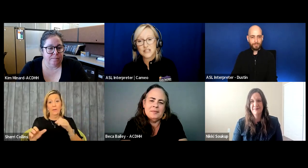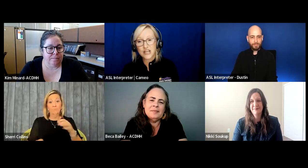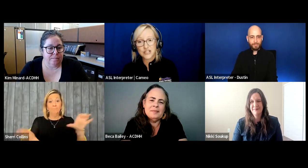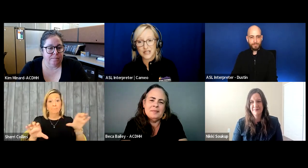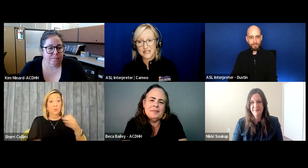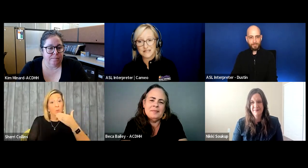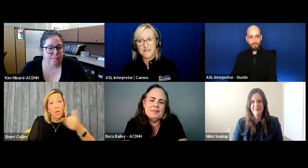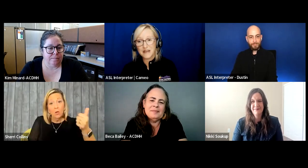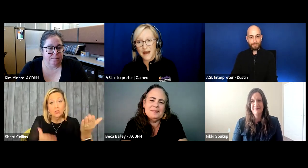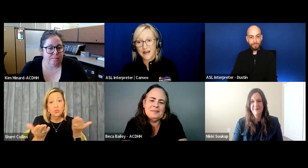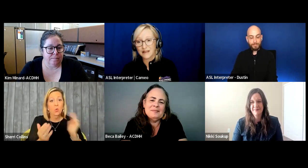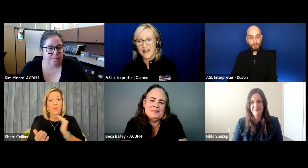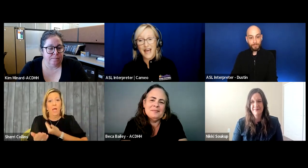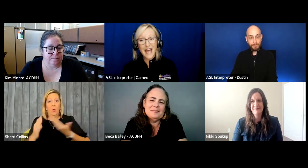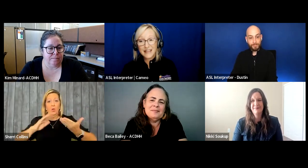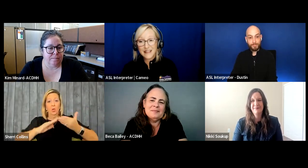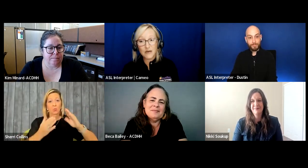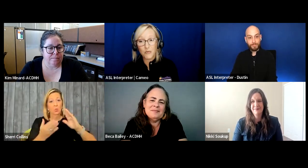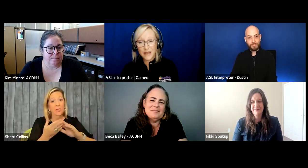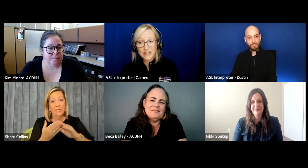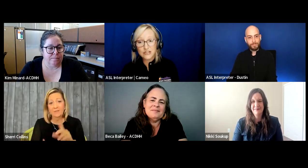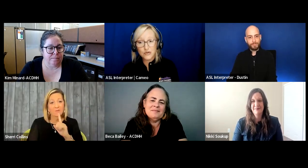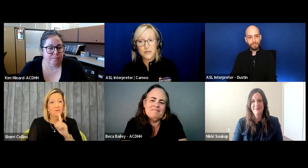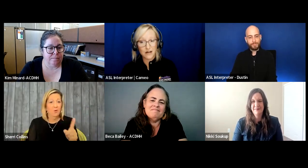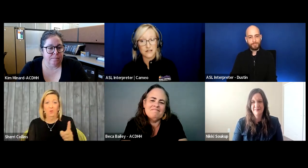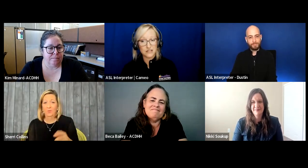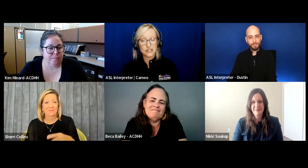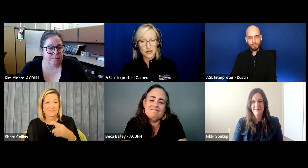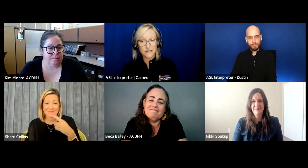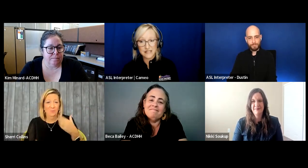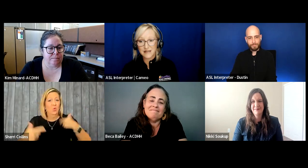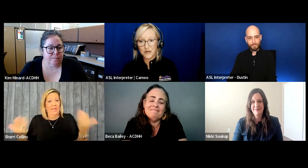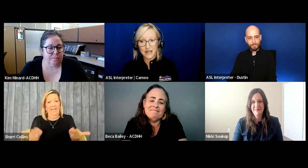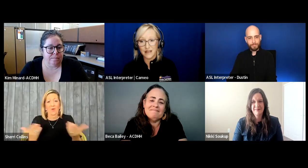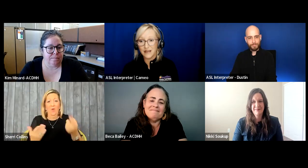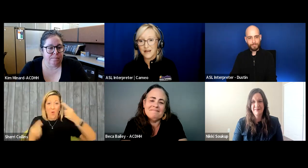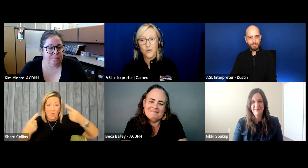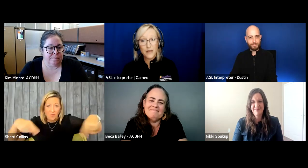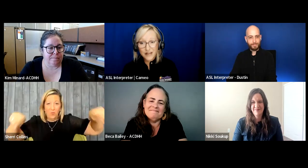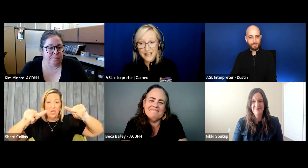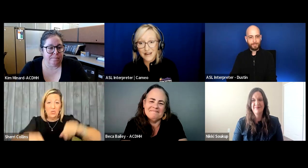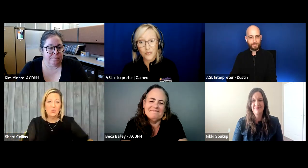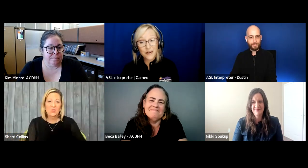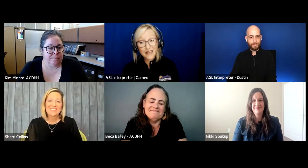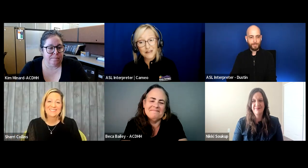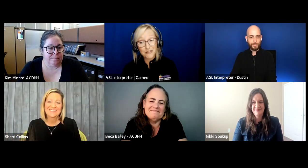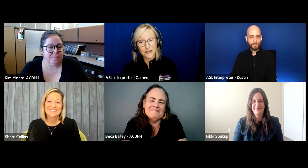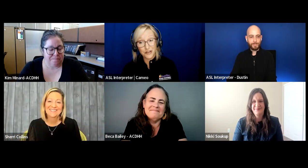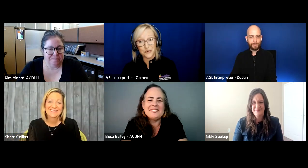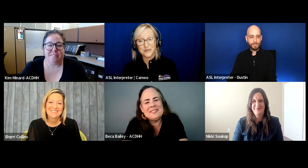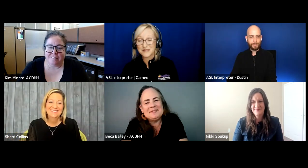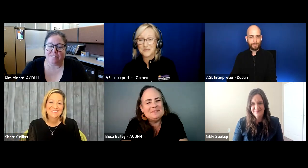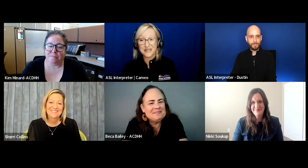have suggestions, feedback, anything that we can do better to serve this community, we are here. We are here